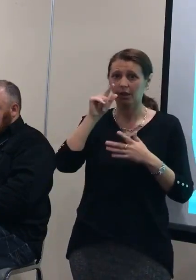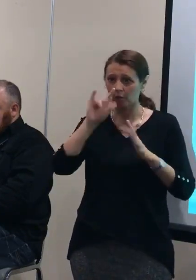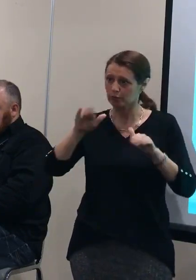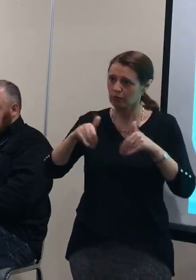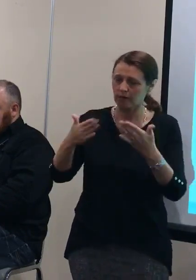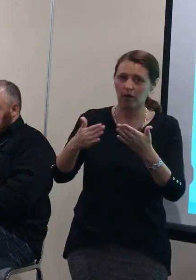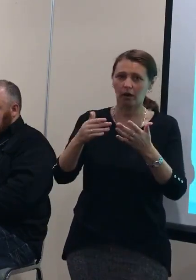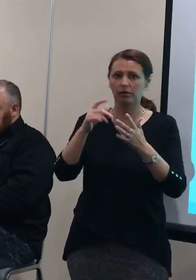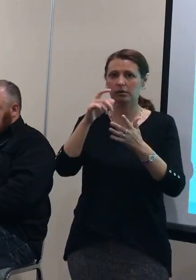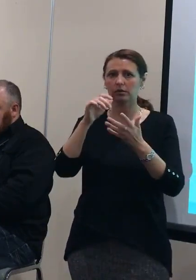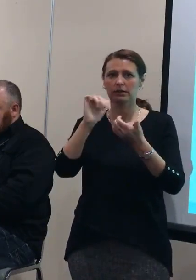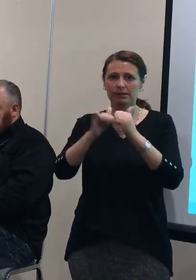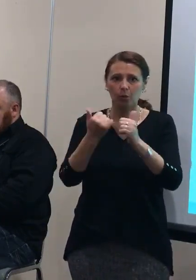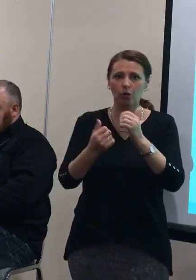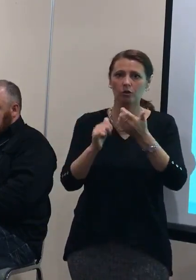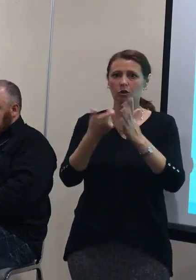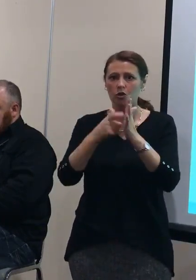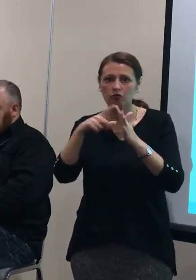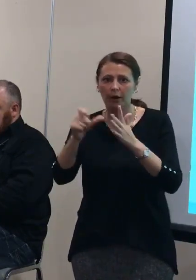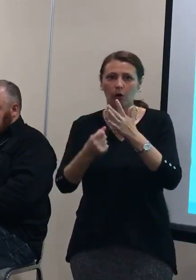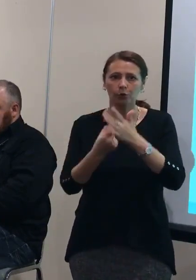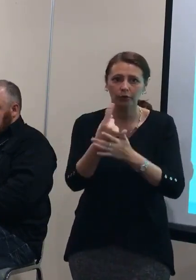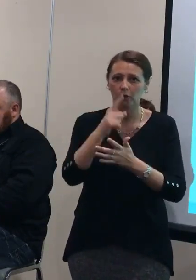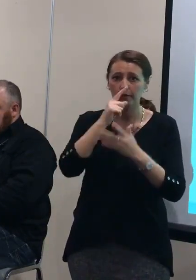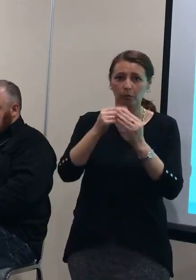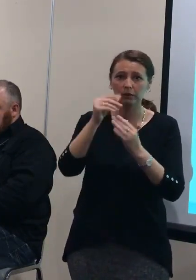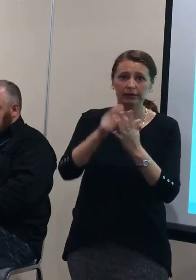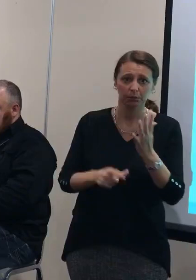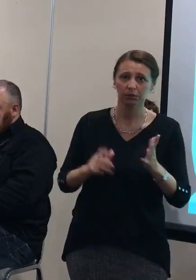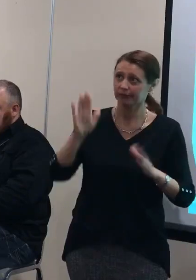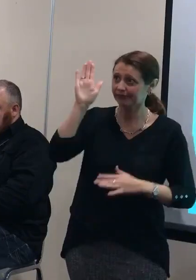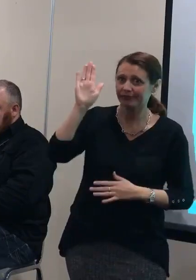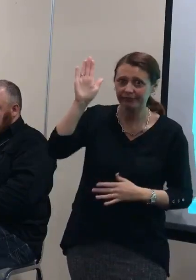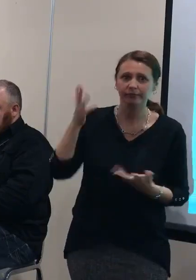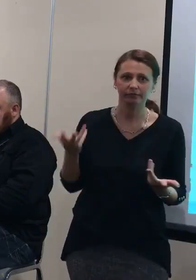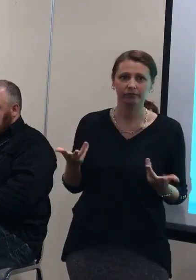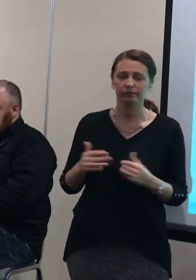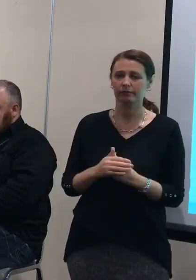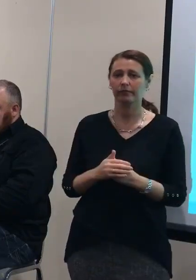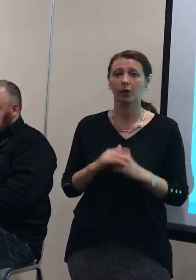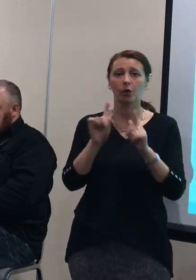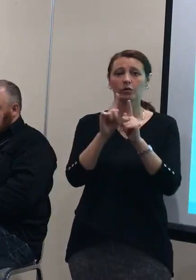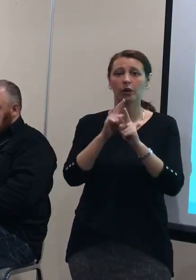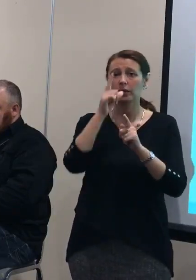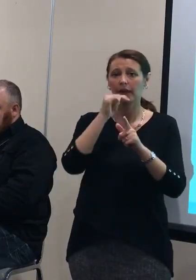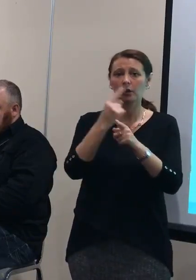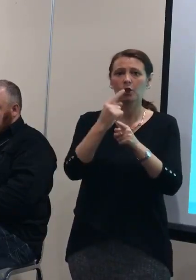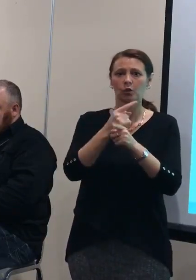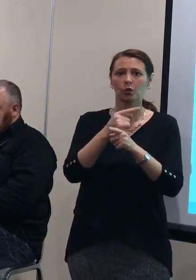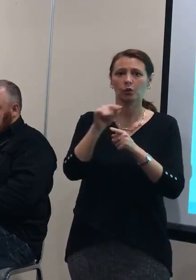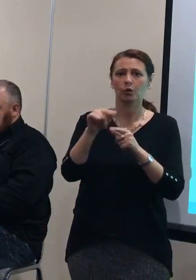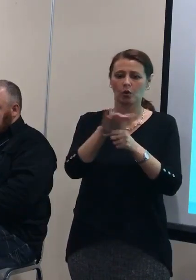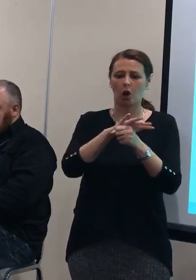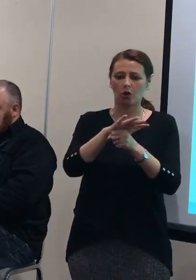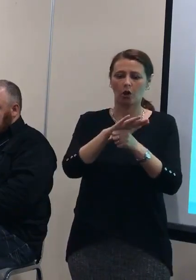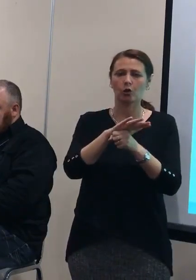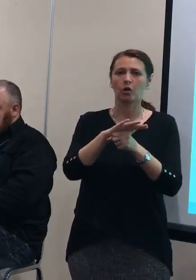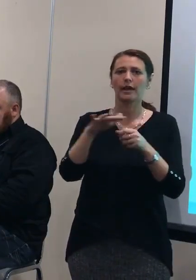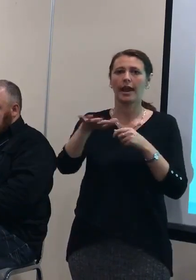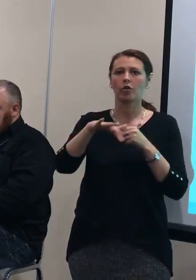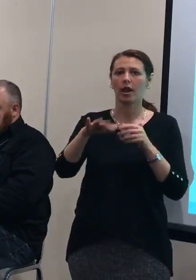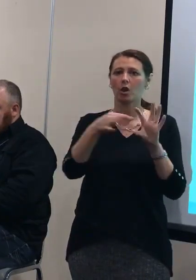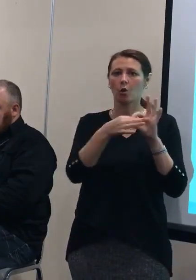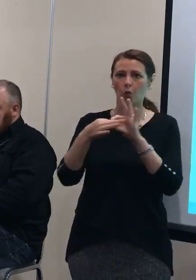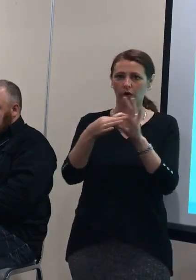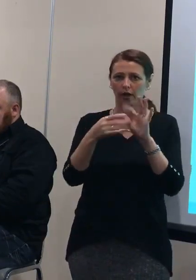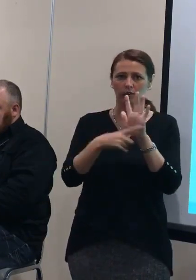providing sport and recreation opportunities to people with disability. I'd also recommend you speak to what's called a local area coordinator